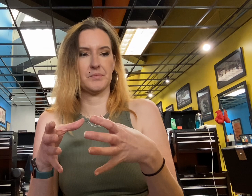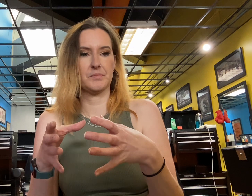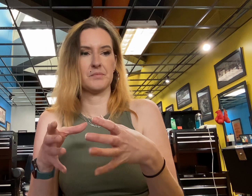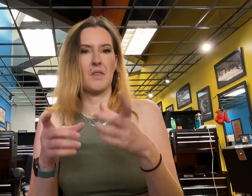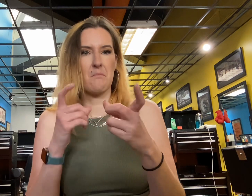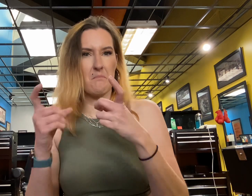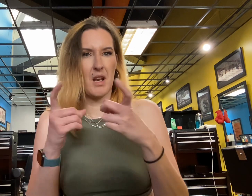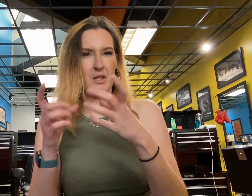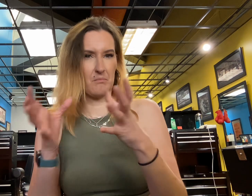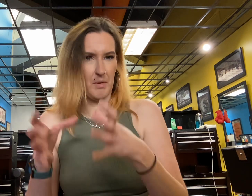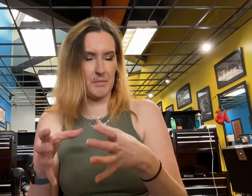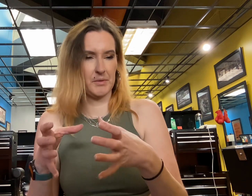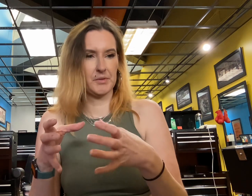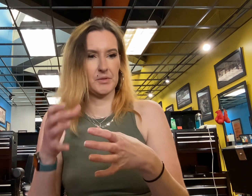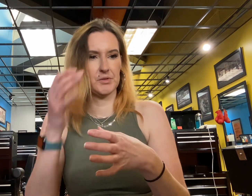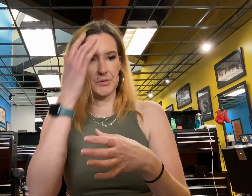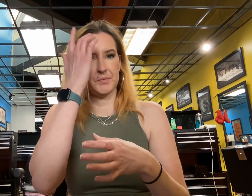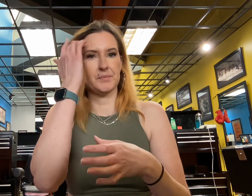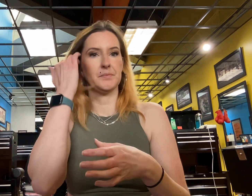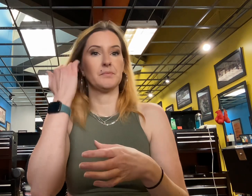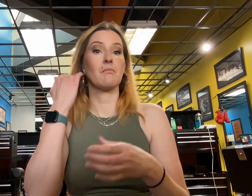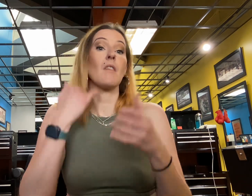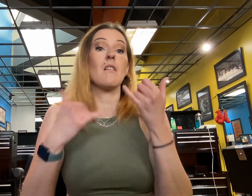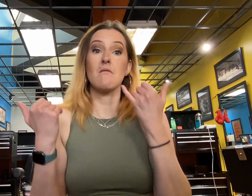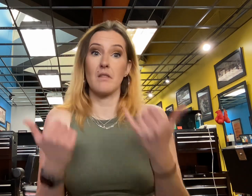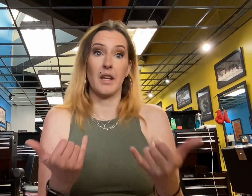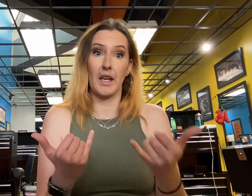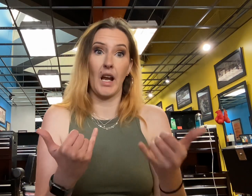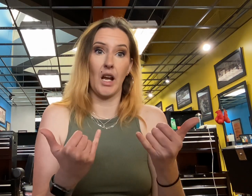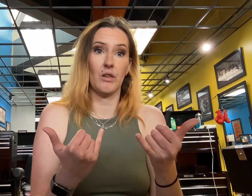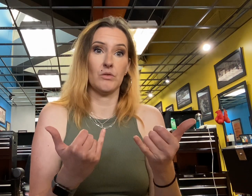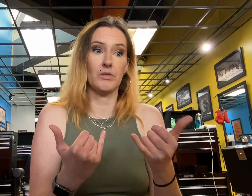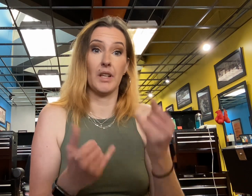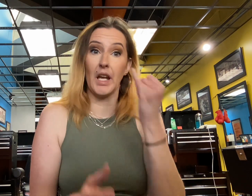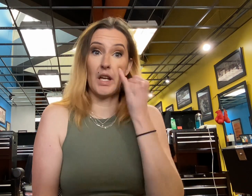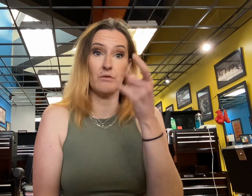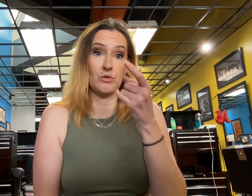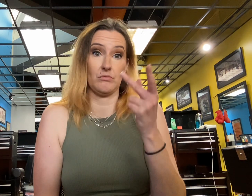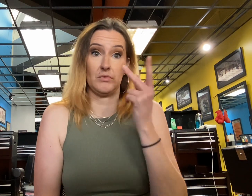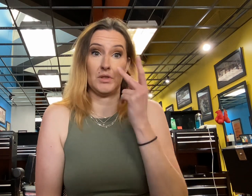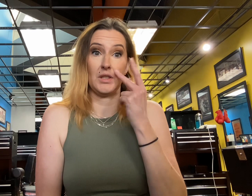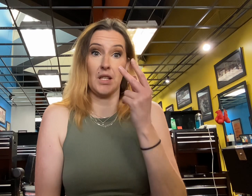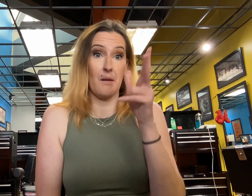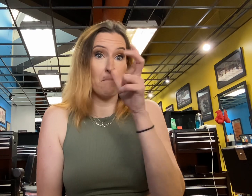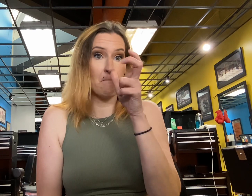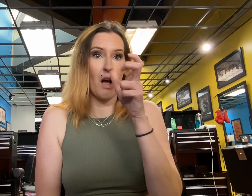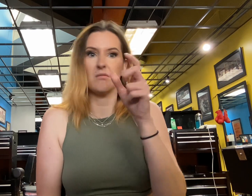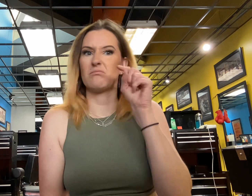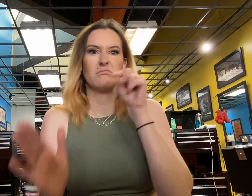Don't resort to harsher methods like homemade pesticides or fire. And when traveling, make sure to check your car for stray